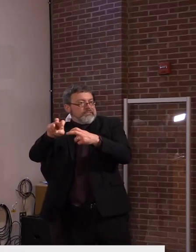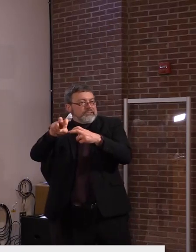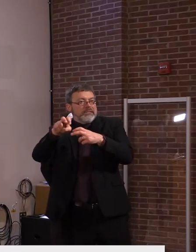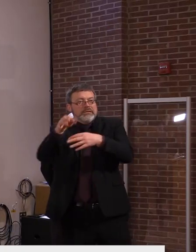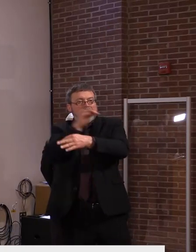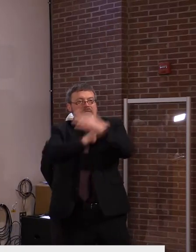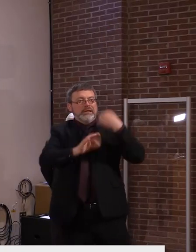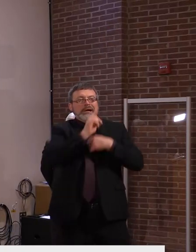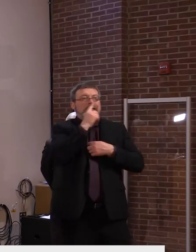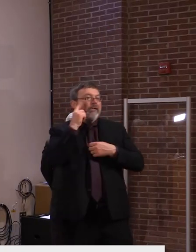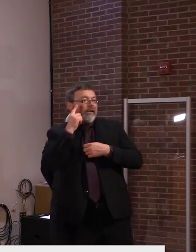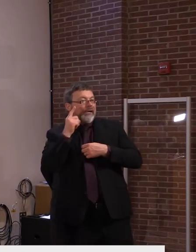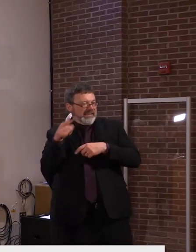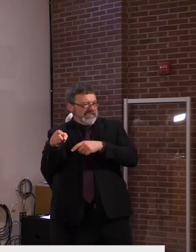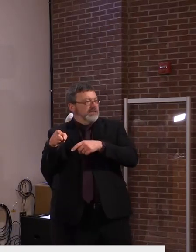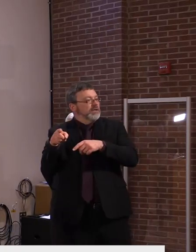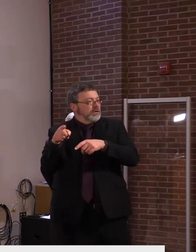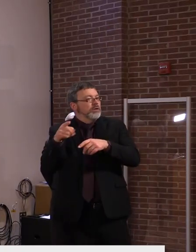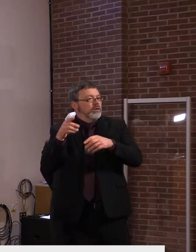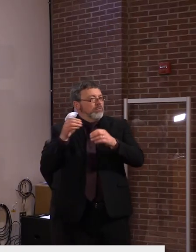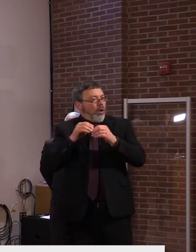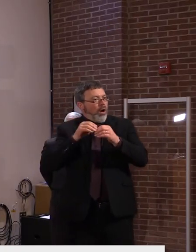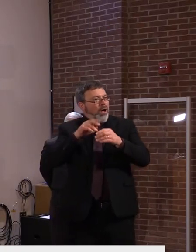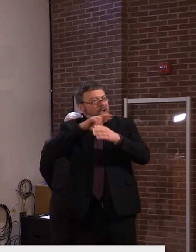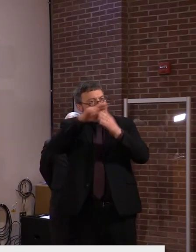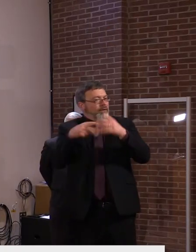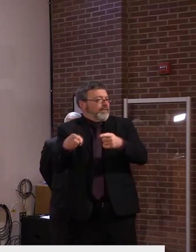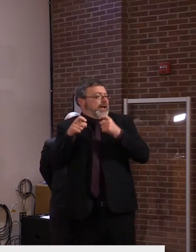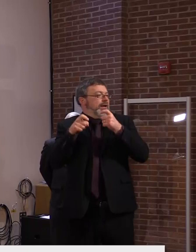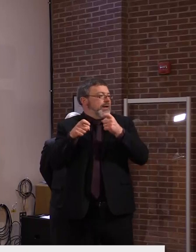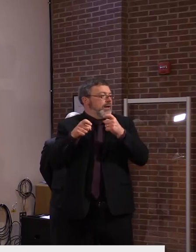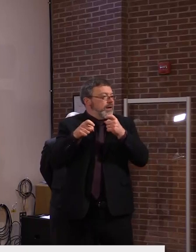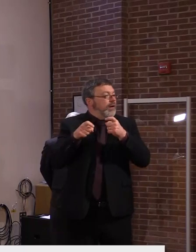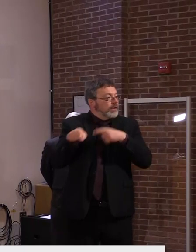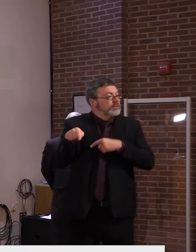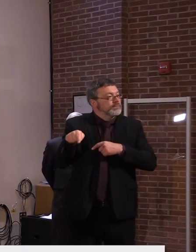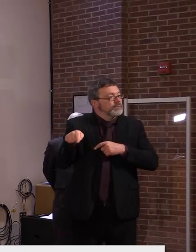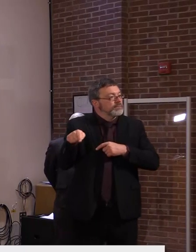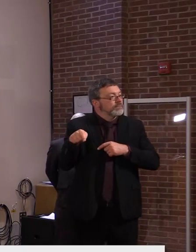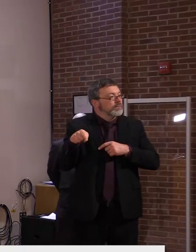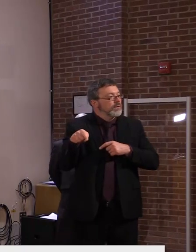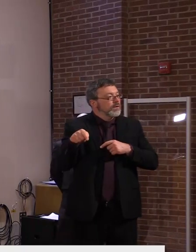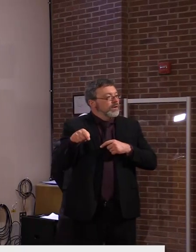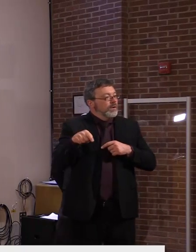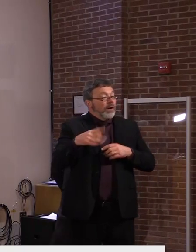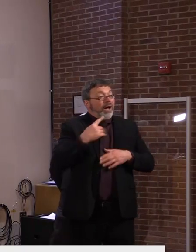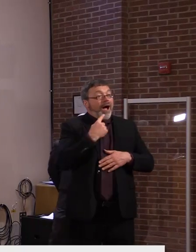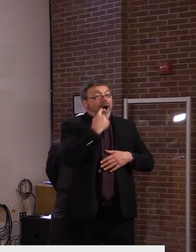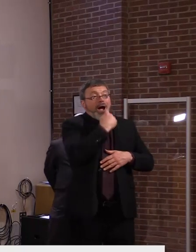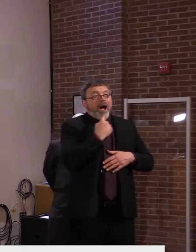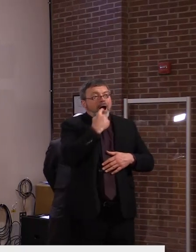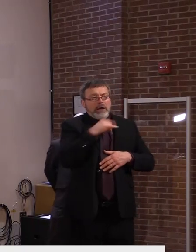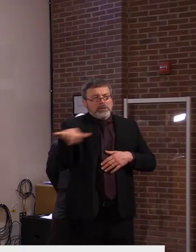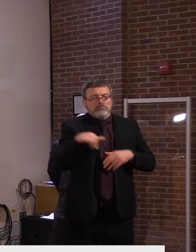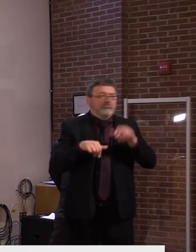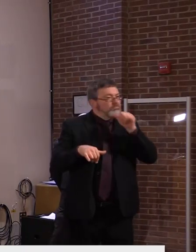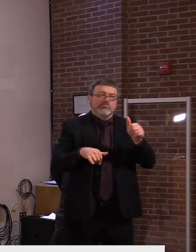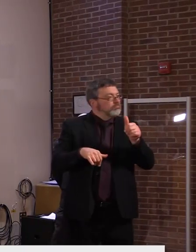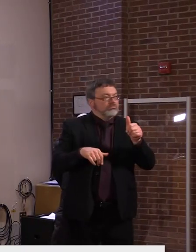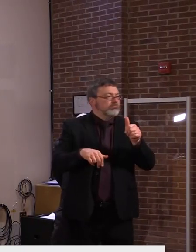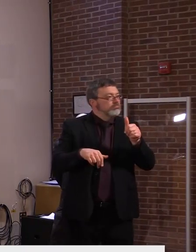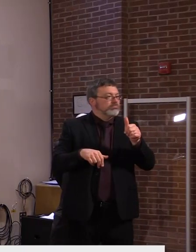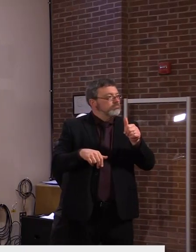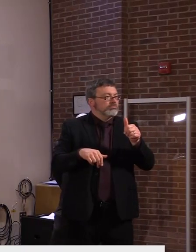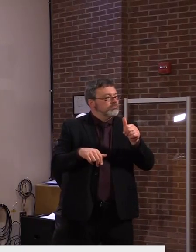not antigen tests. These are nucleic acid amplification test. And so the LAMP is another variety. And the thing